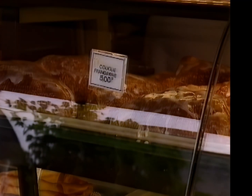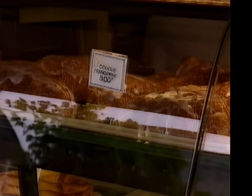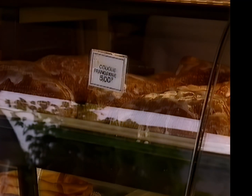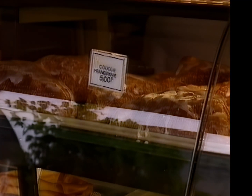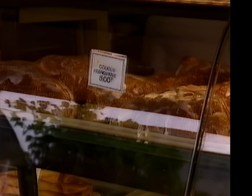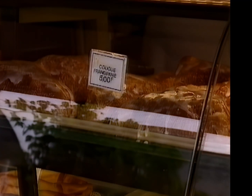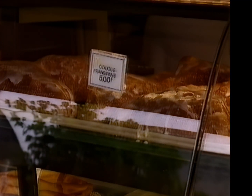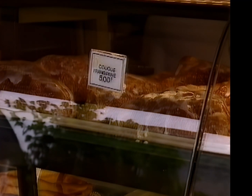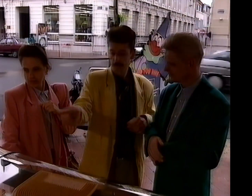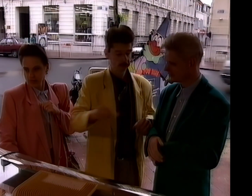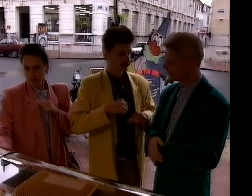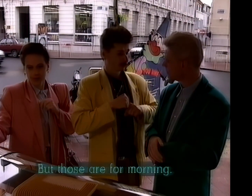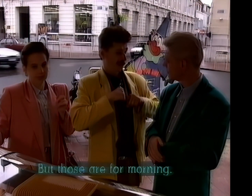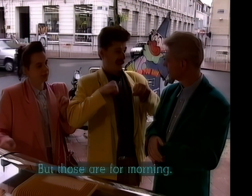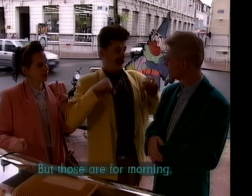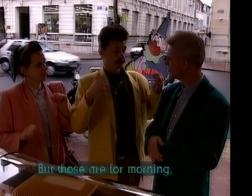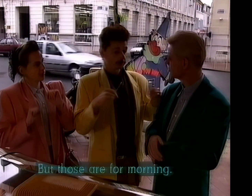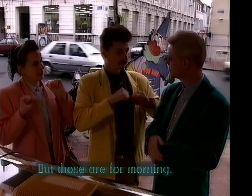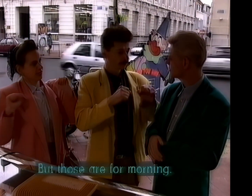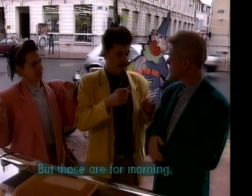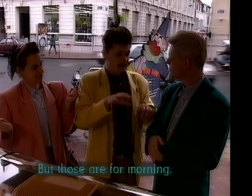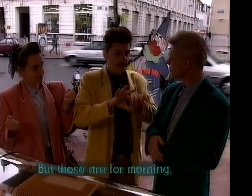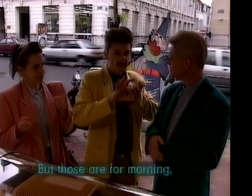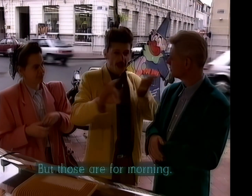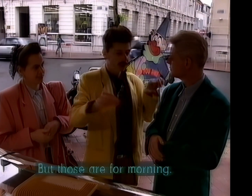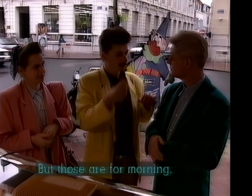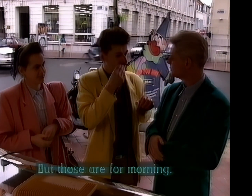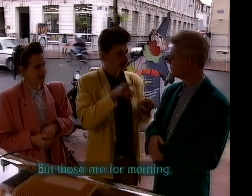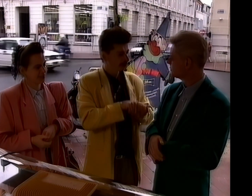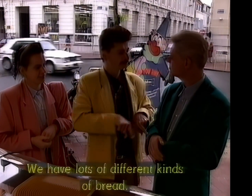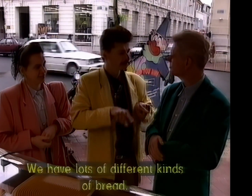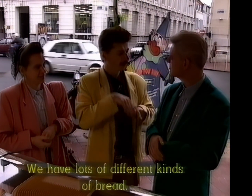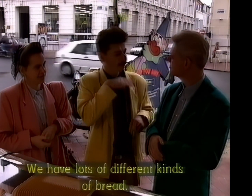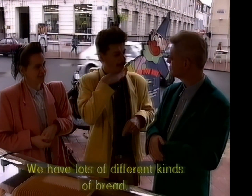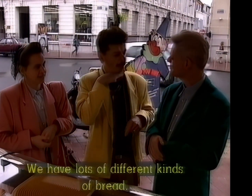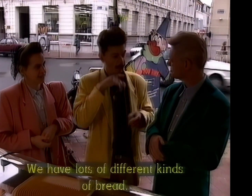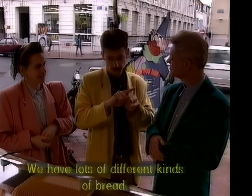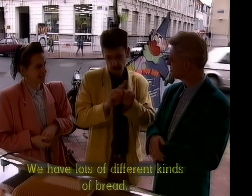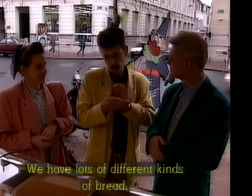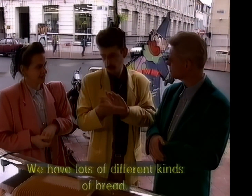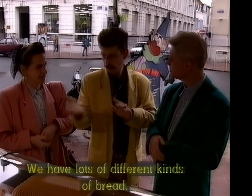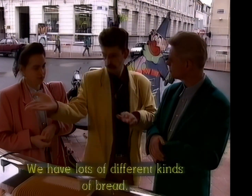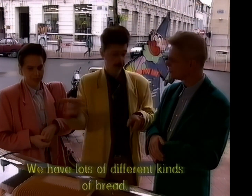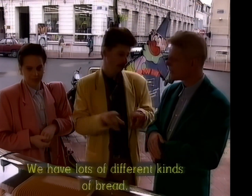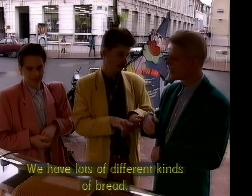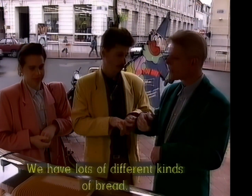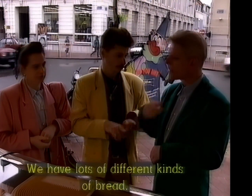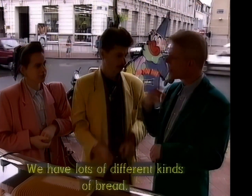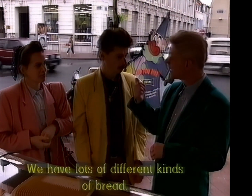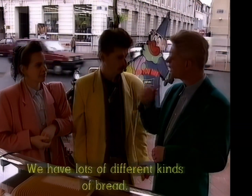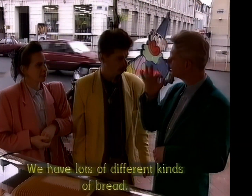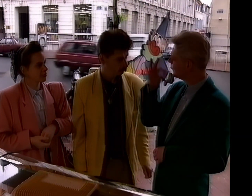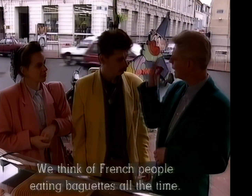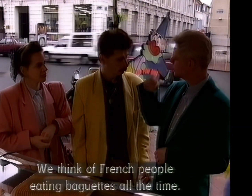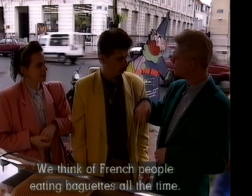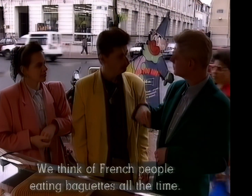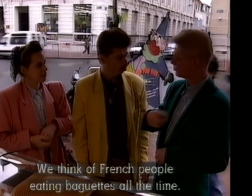these. But not these, they're for morning. And we don't always eat baguettes. We have different kinds of bread. There's lots of different kinds